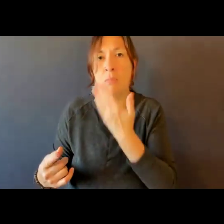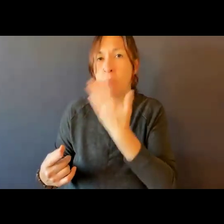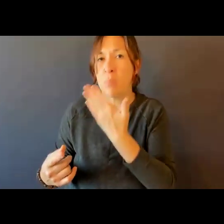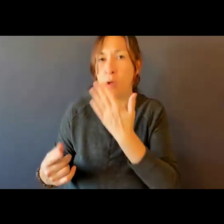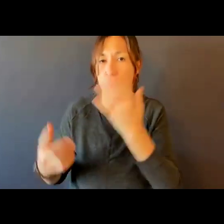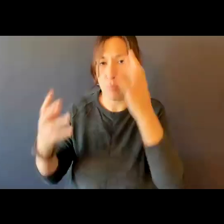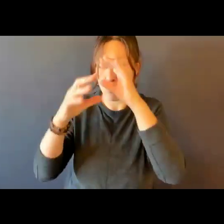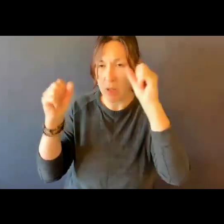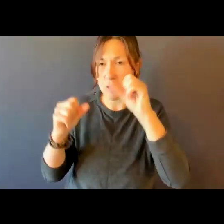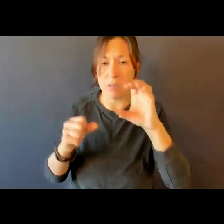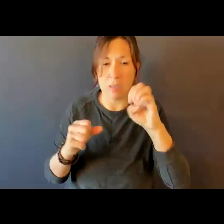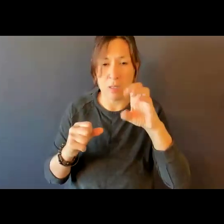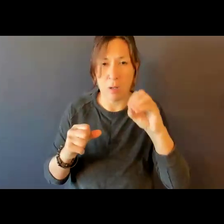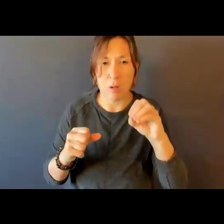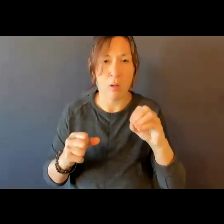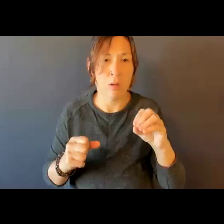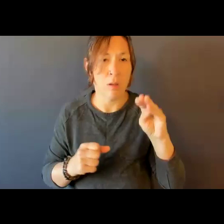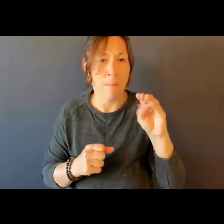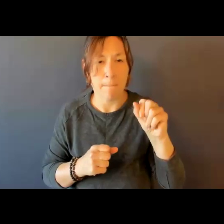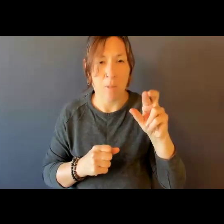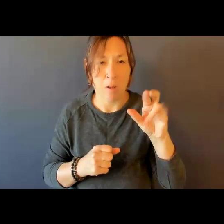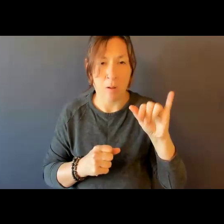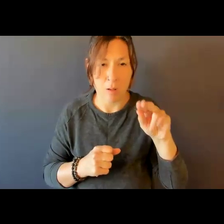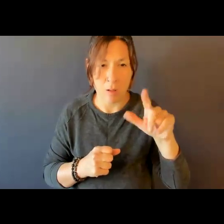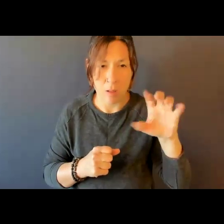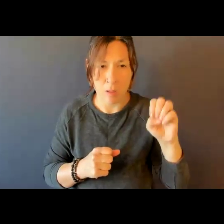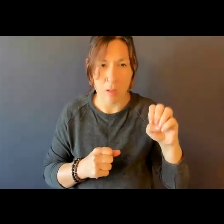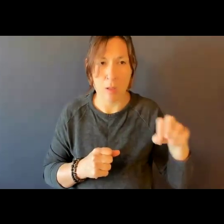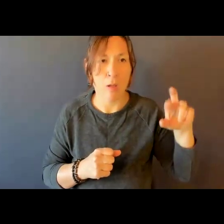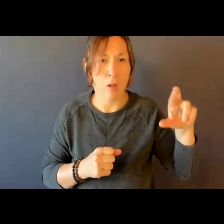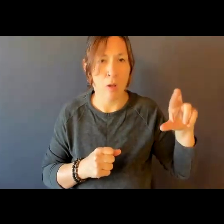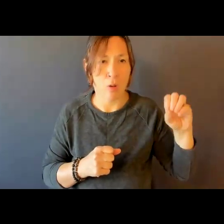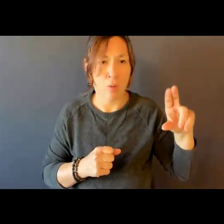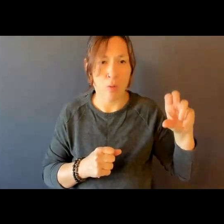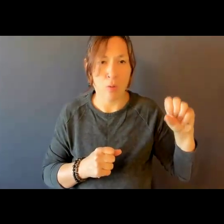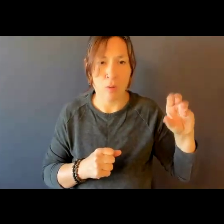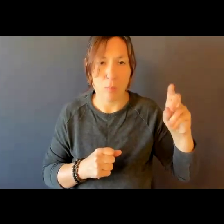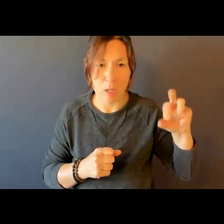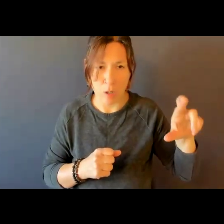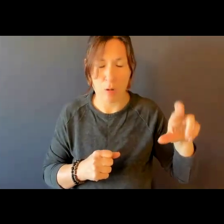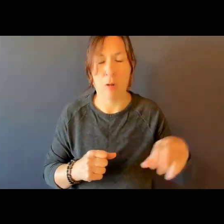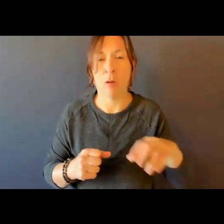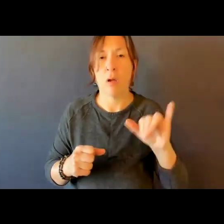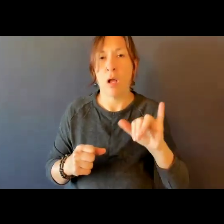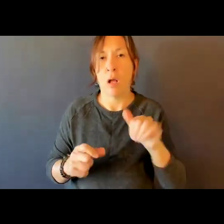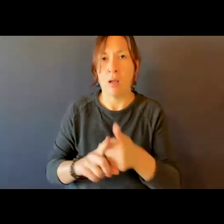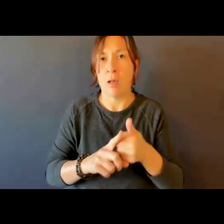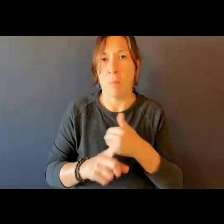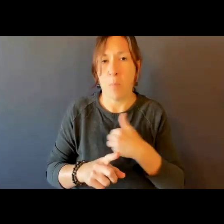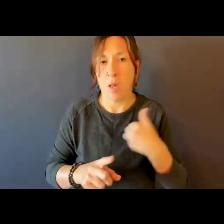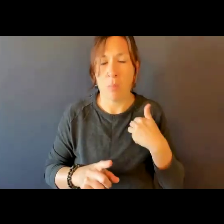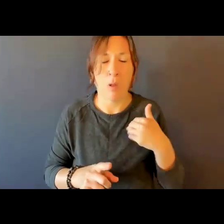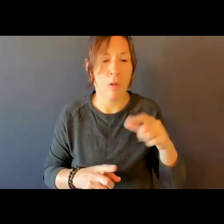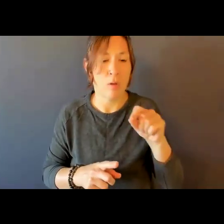and CEO, Marinelle Roosmanier, and the members of the 2024 School on the